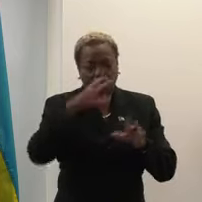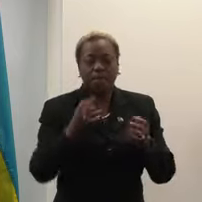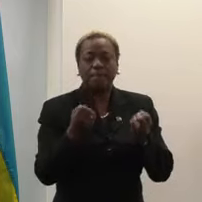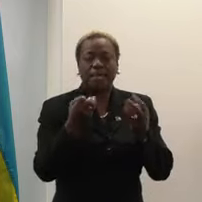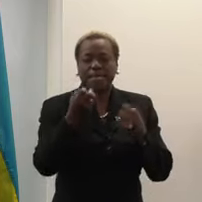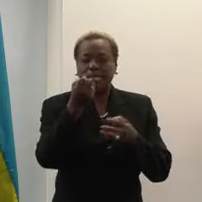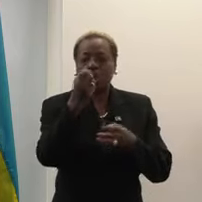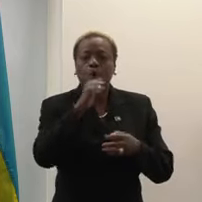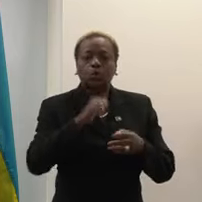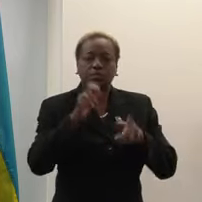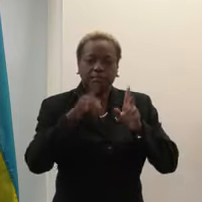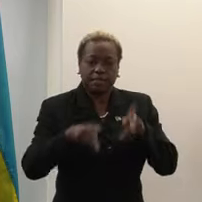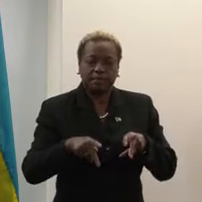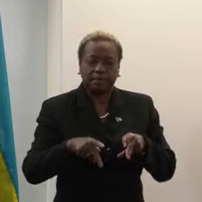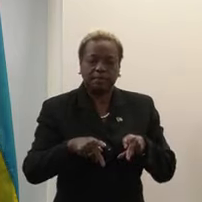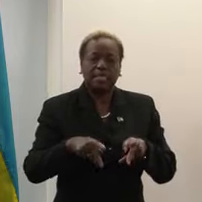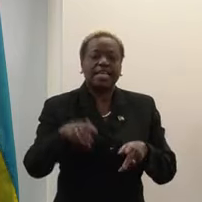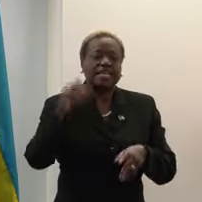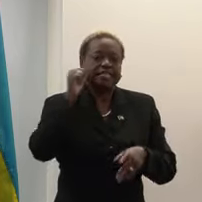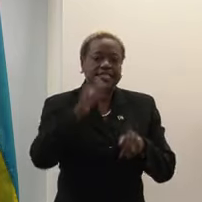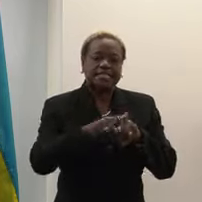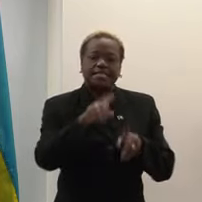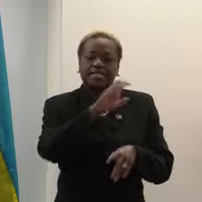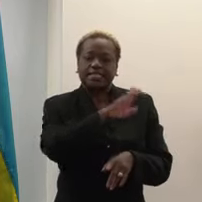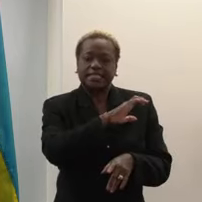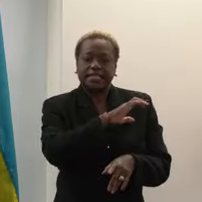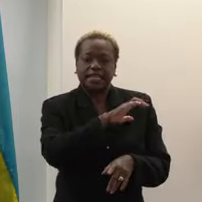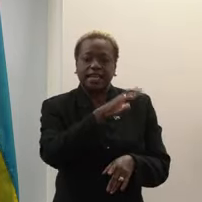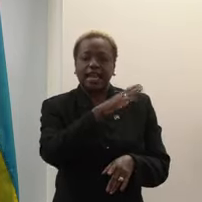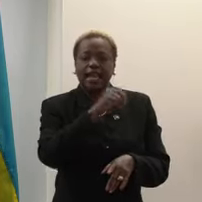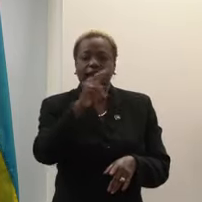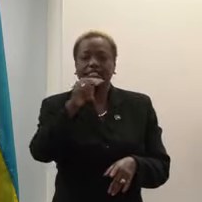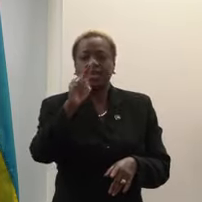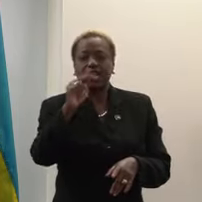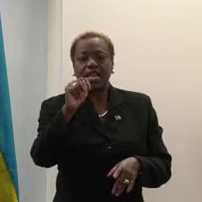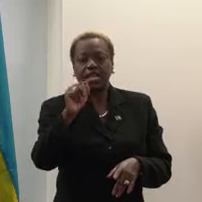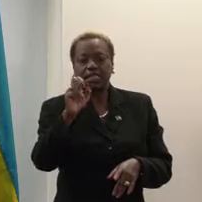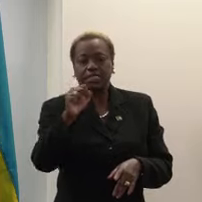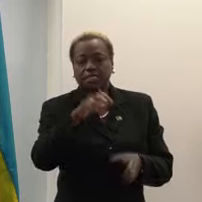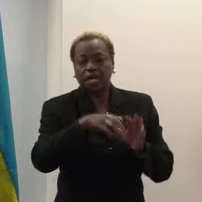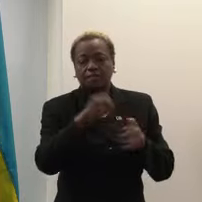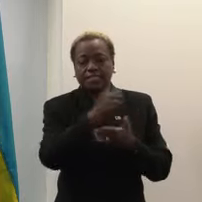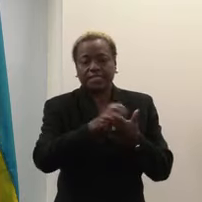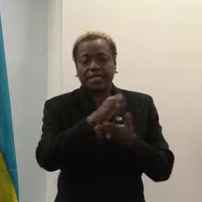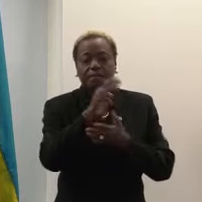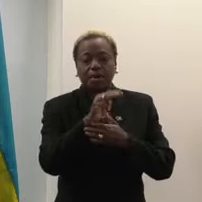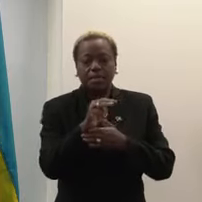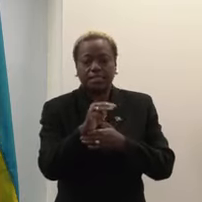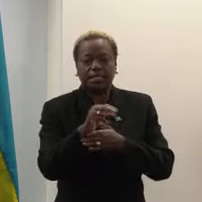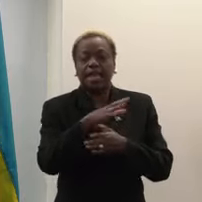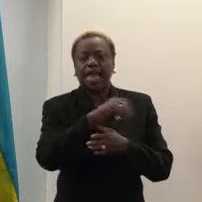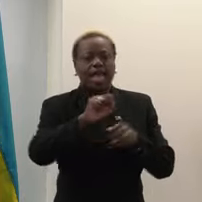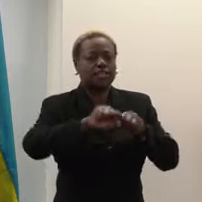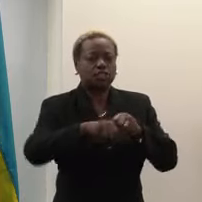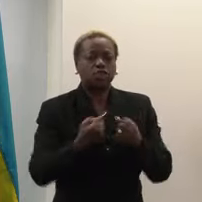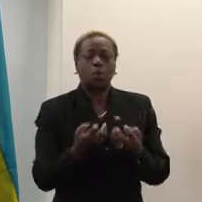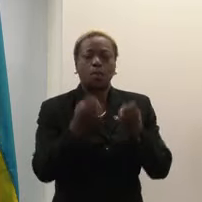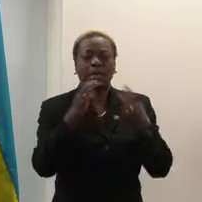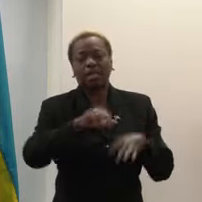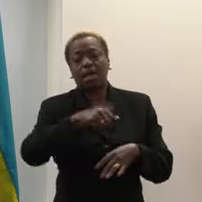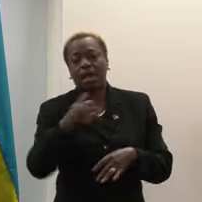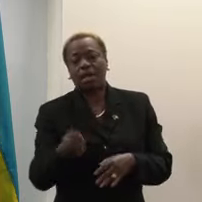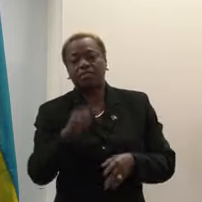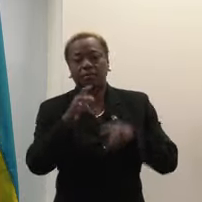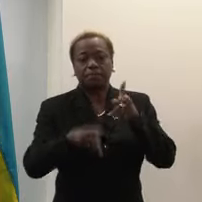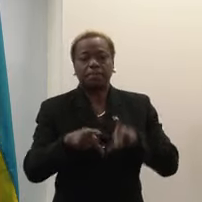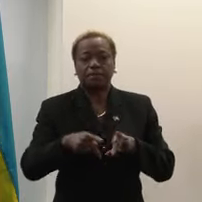day. Sister Cecilia and the nuns of St. Martin and so many other people